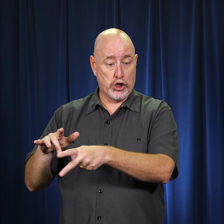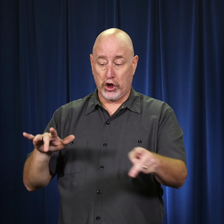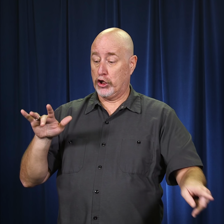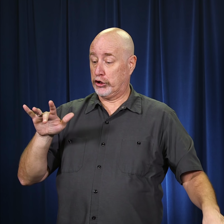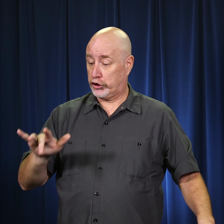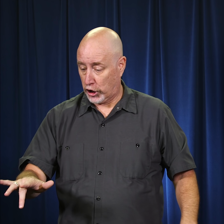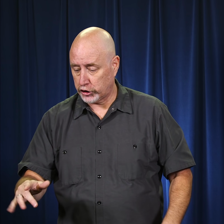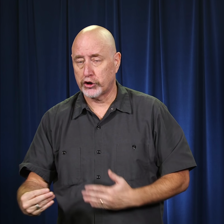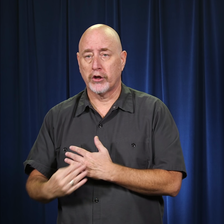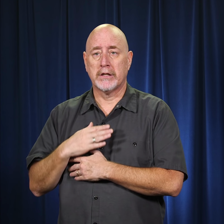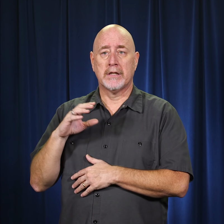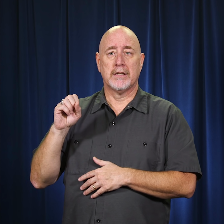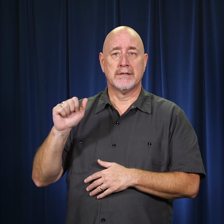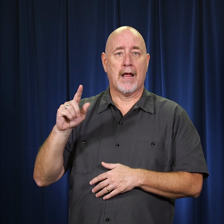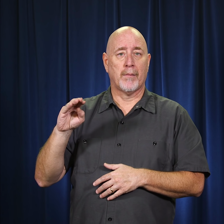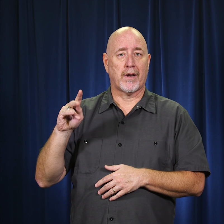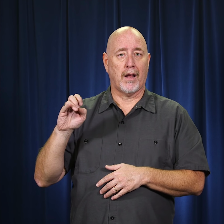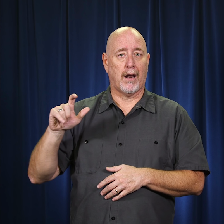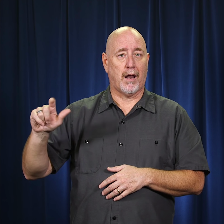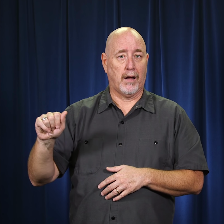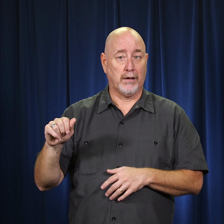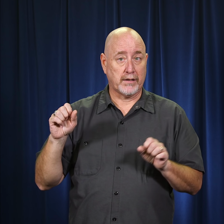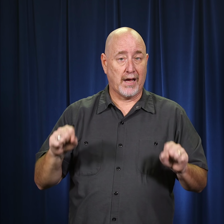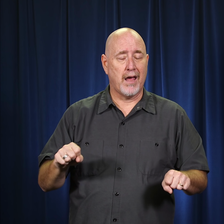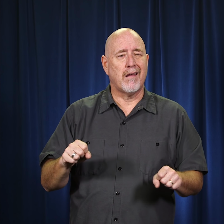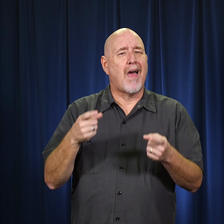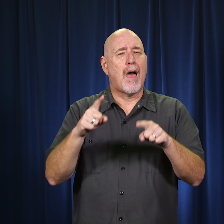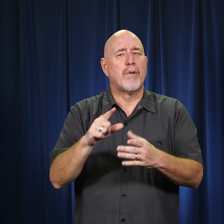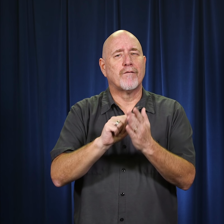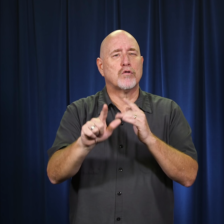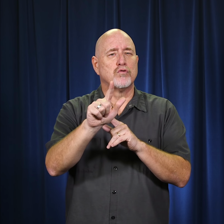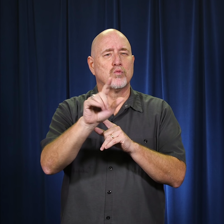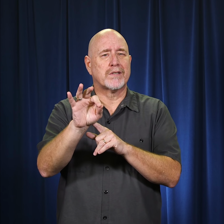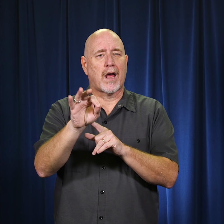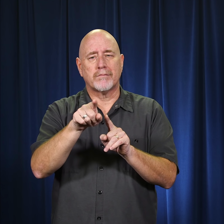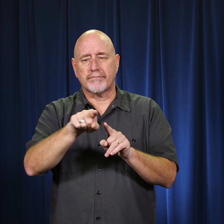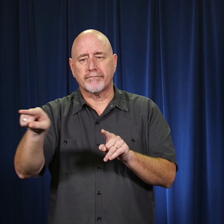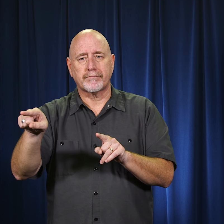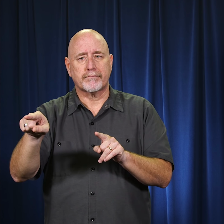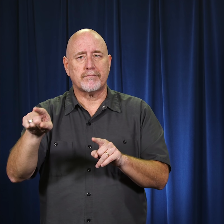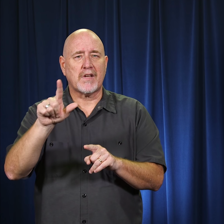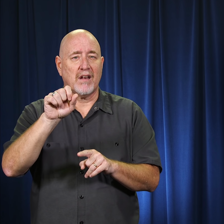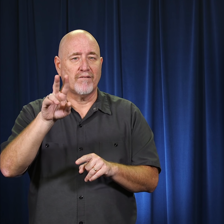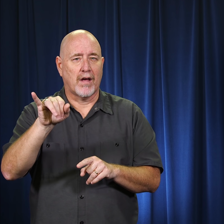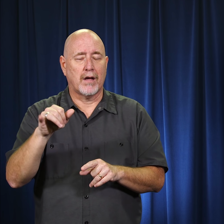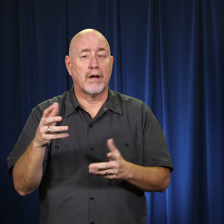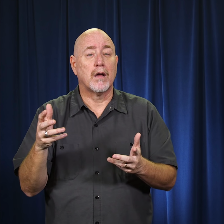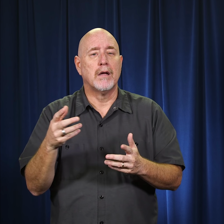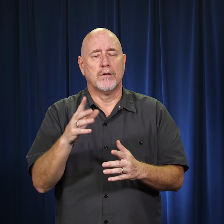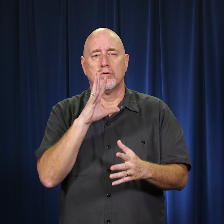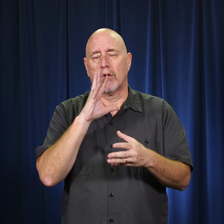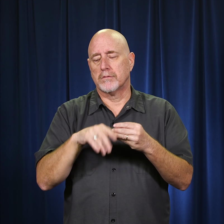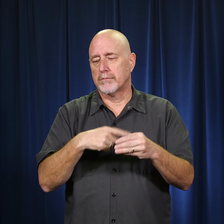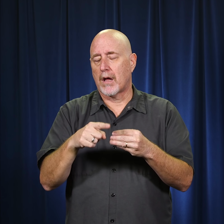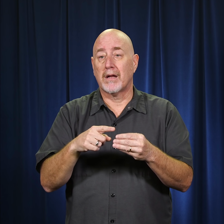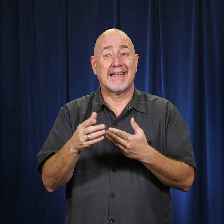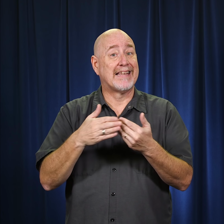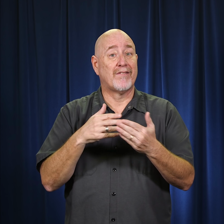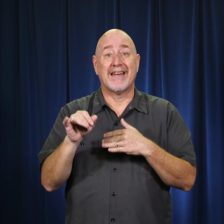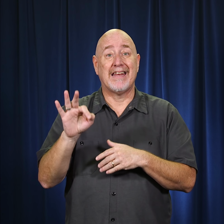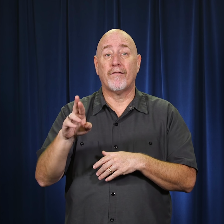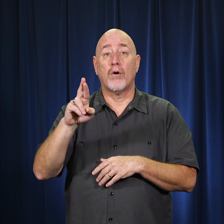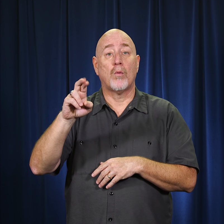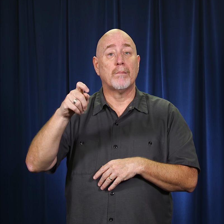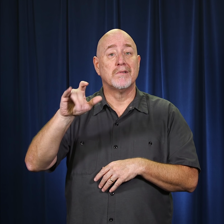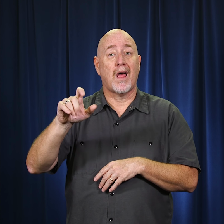had touched to get salmonella. And what just so happens there in verse 29 and following in the book of Leviticus, it talks about how